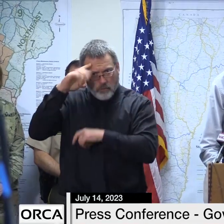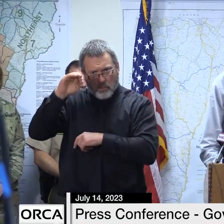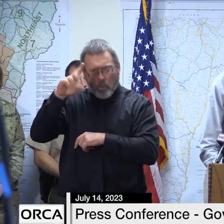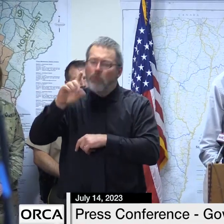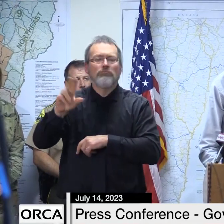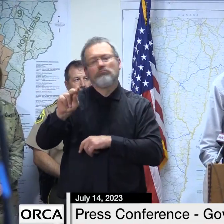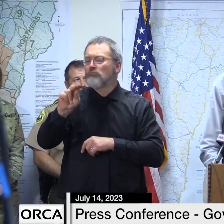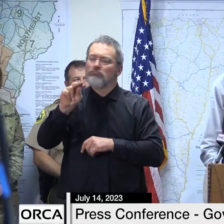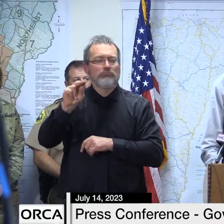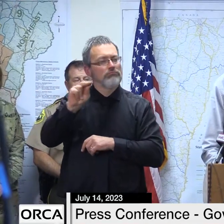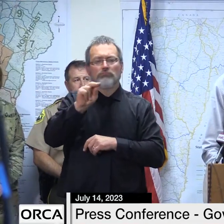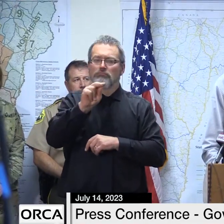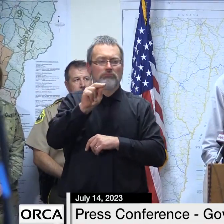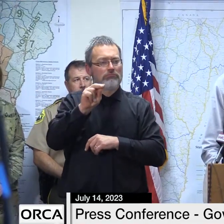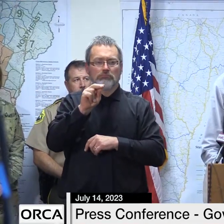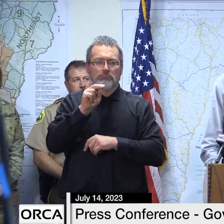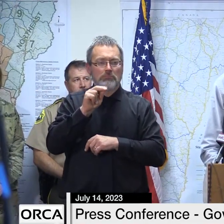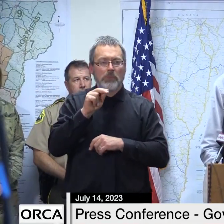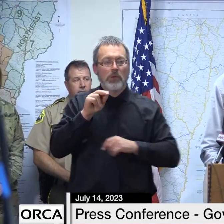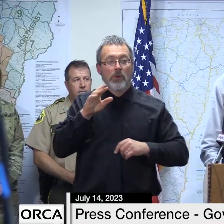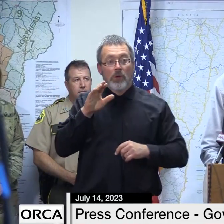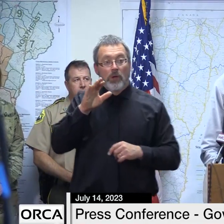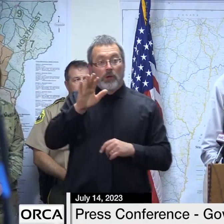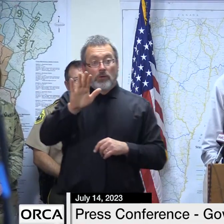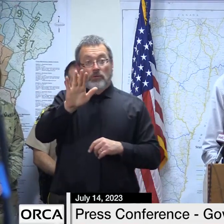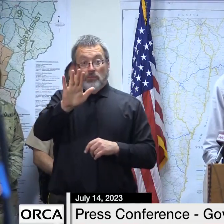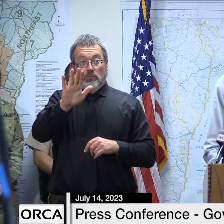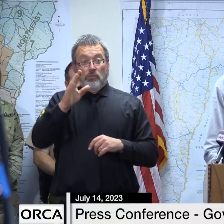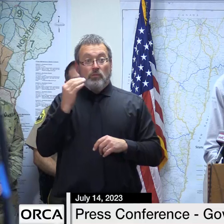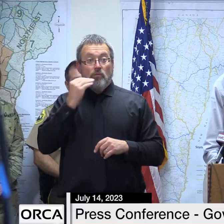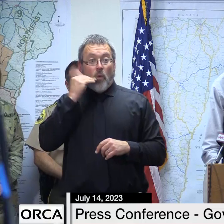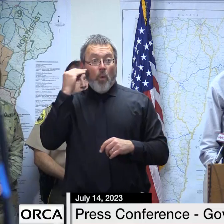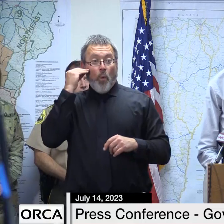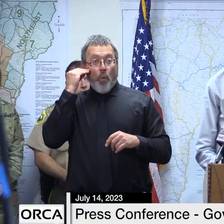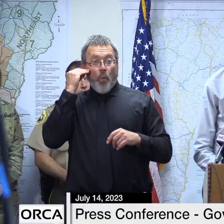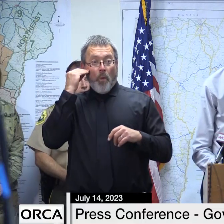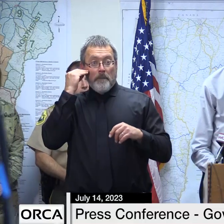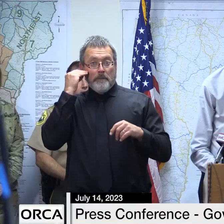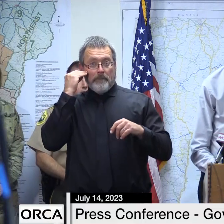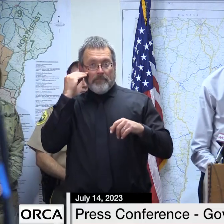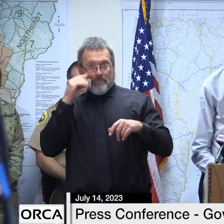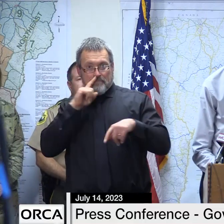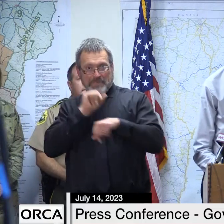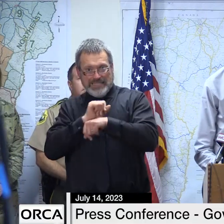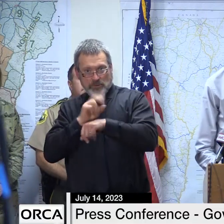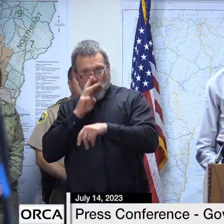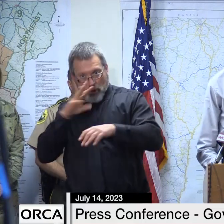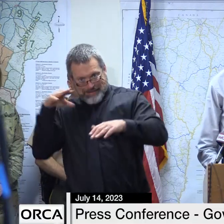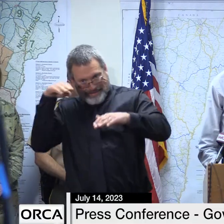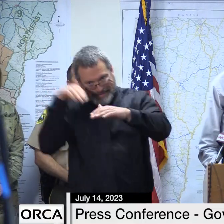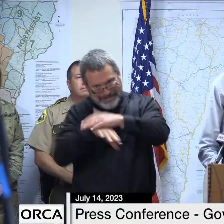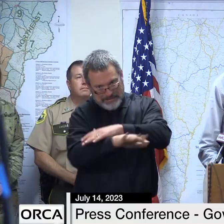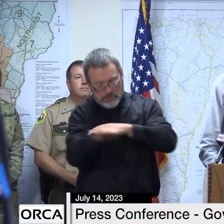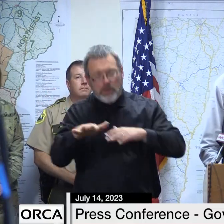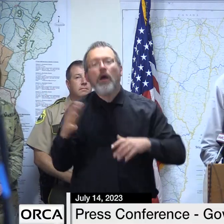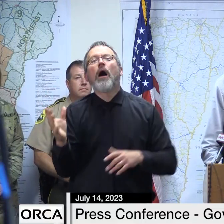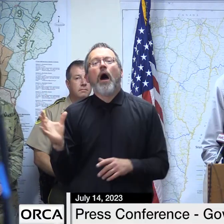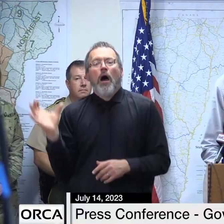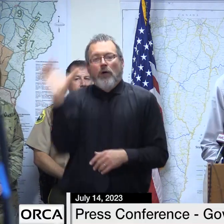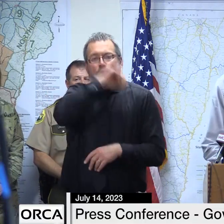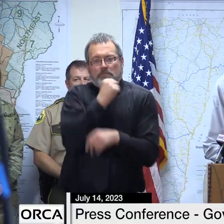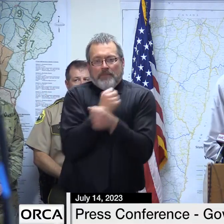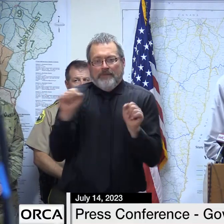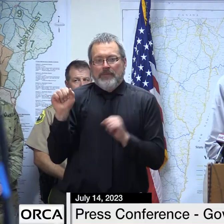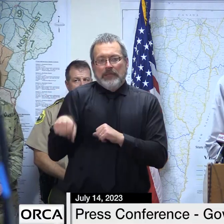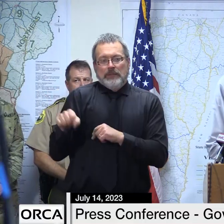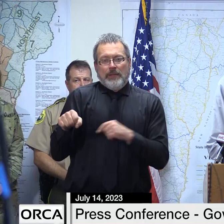and closed up for several days, you should assume your home has mold. So obviously you'll need